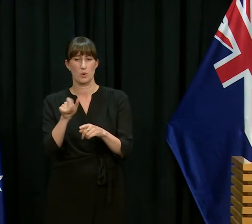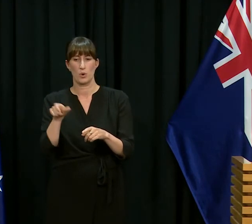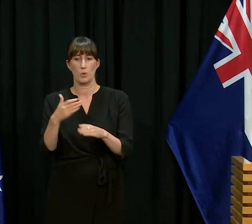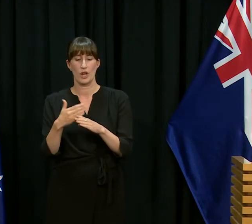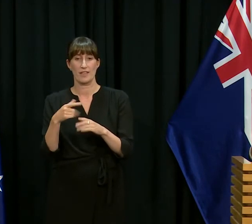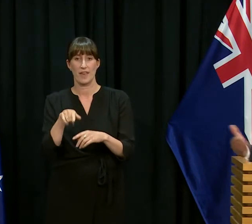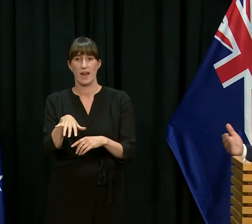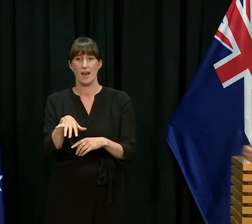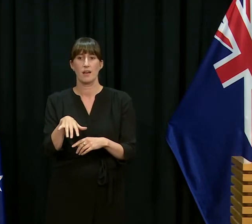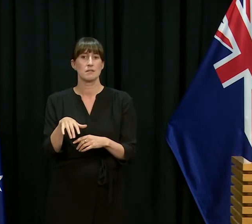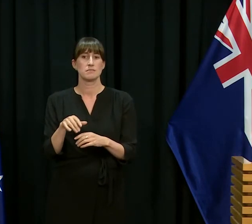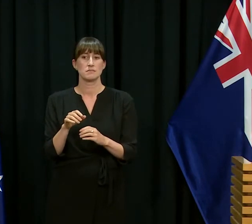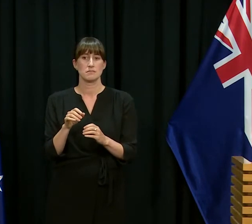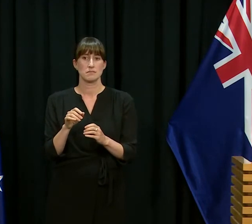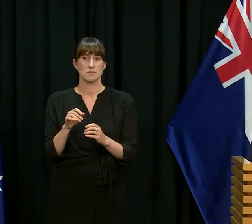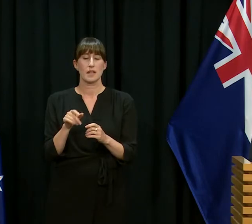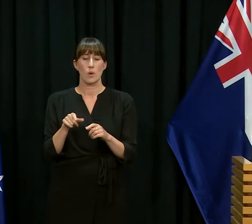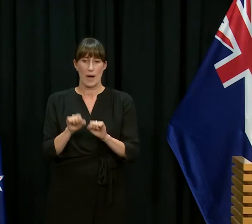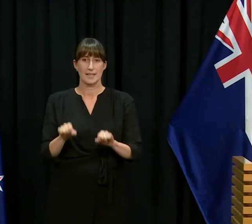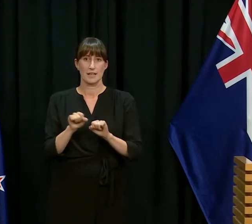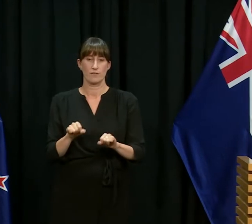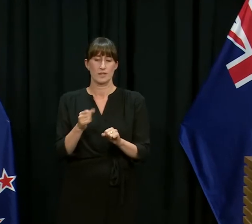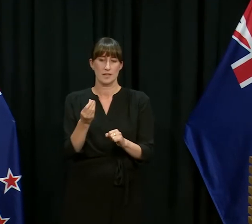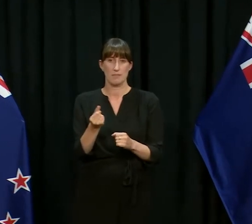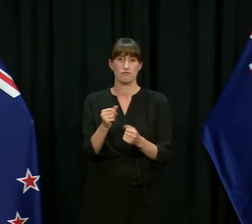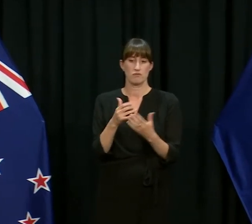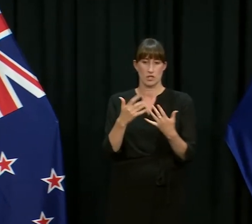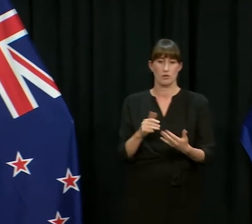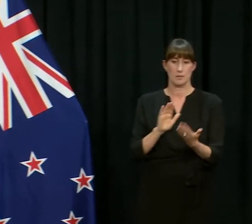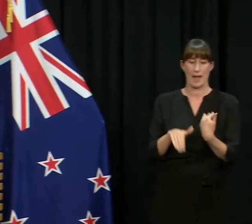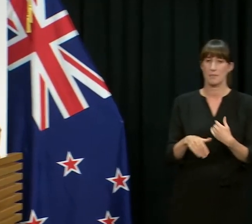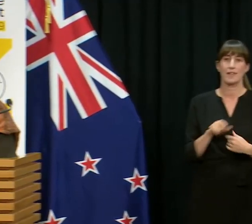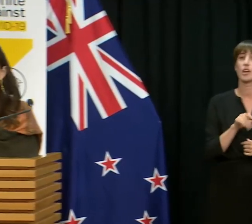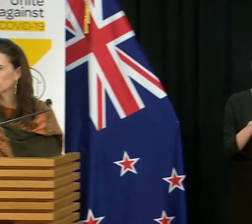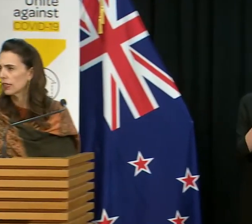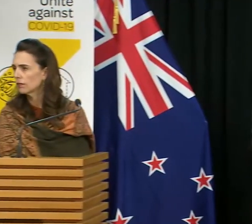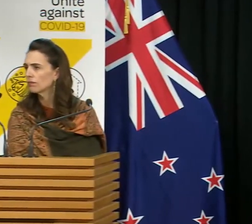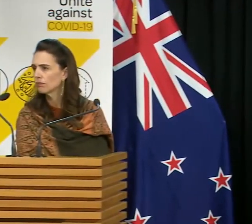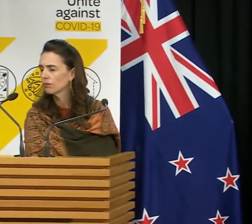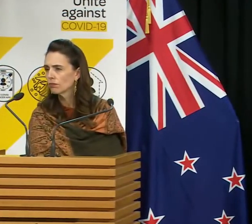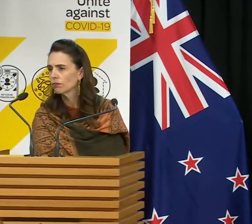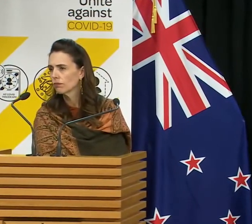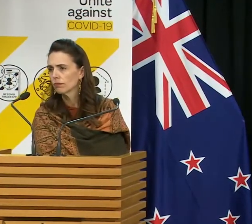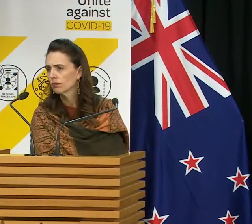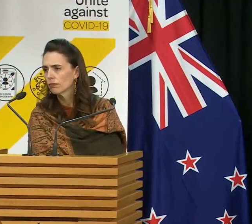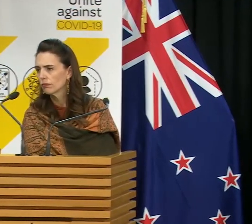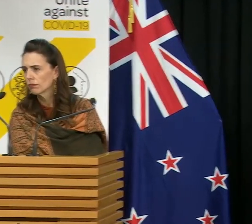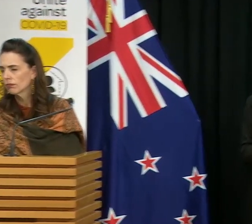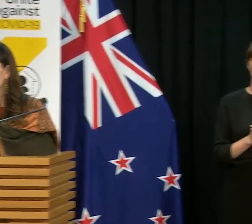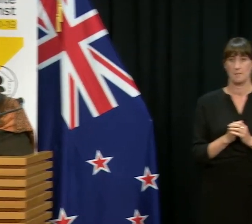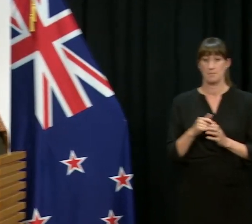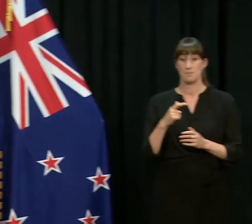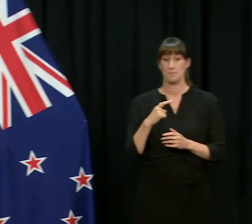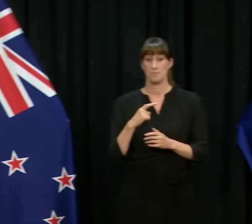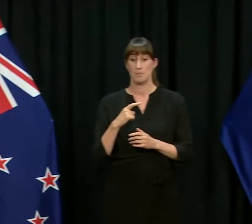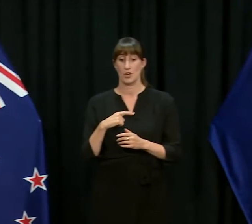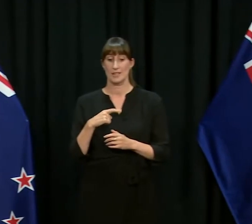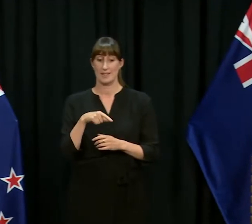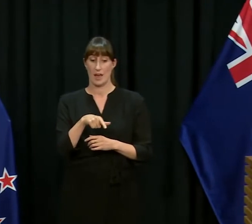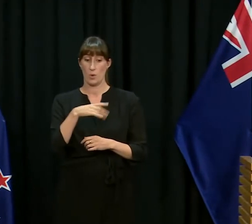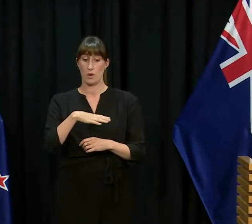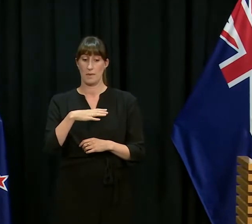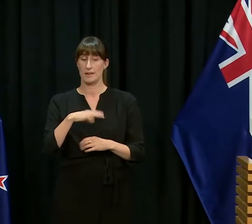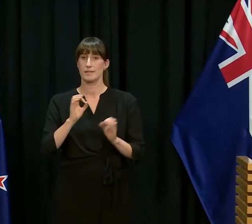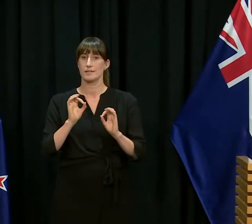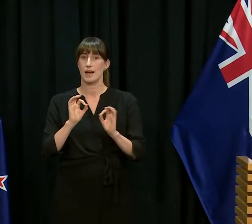those results are back and continue to come in. They weren't considered to be close contacts either, as I understand. No, none of them were close contacts because actually she hadn't